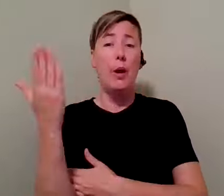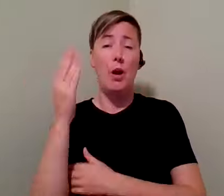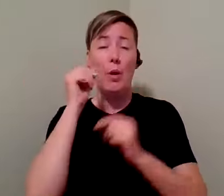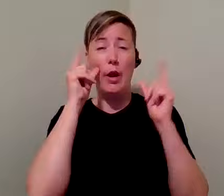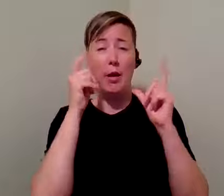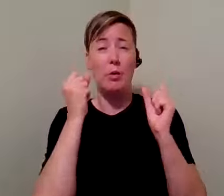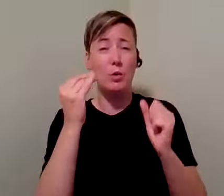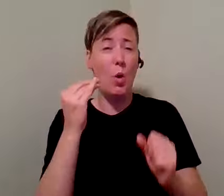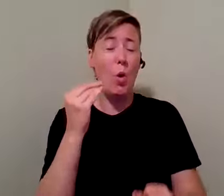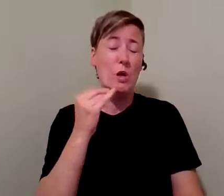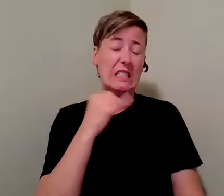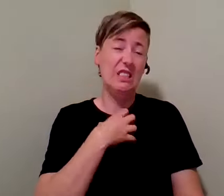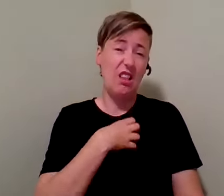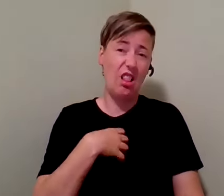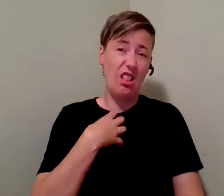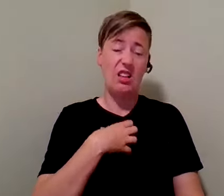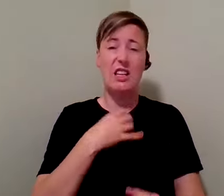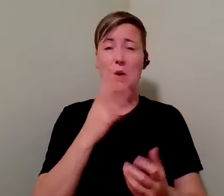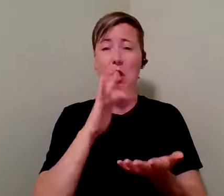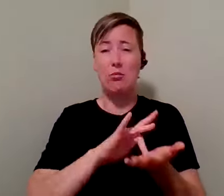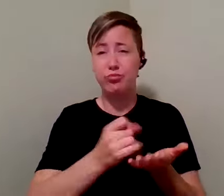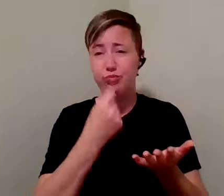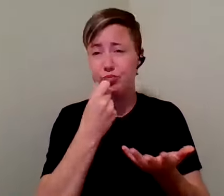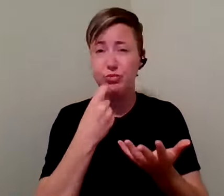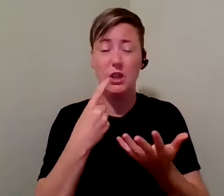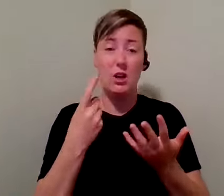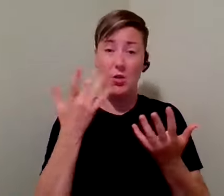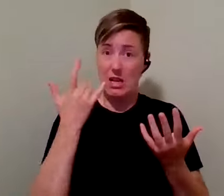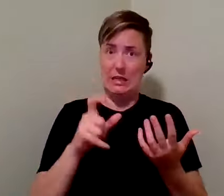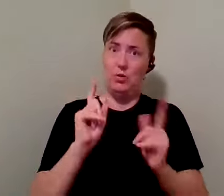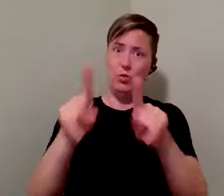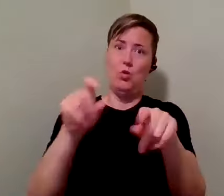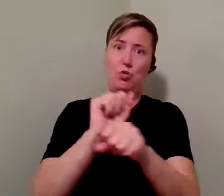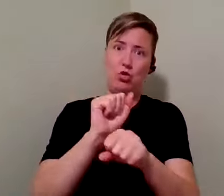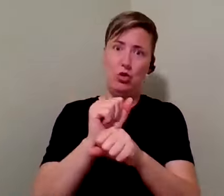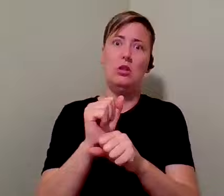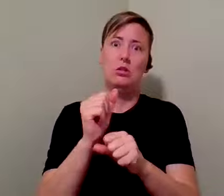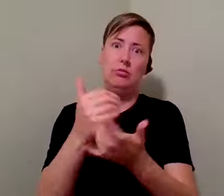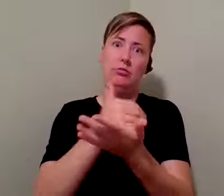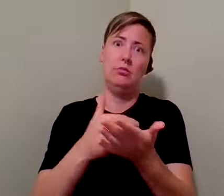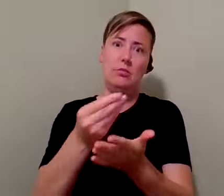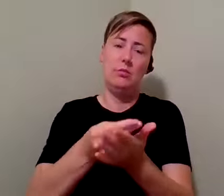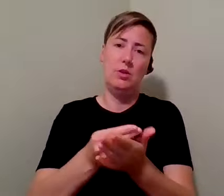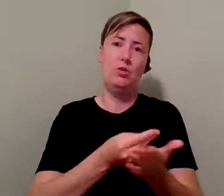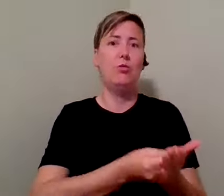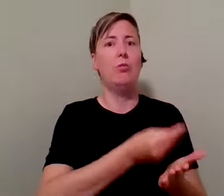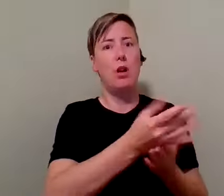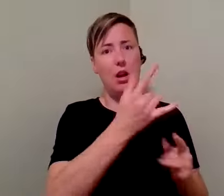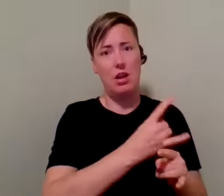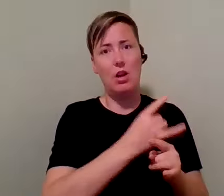fill himself up with pills and so that he could get to work and make enough money to buy enough booze to drink again. And